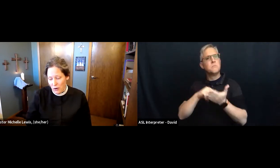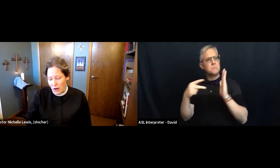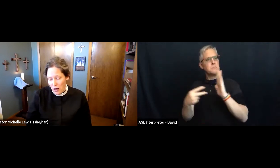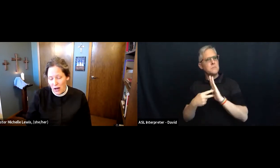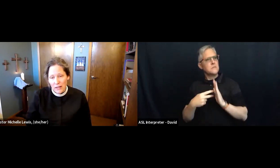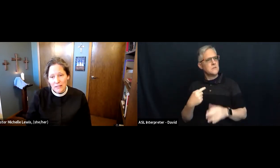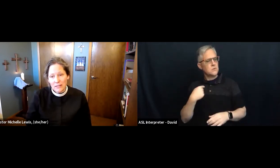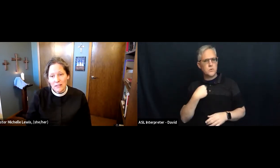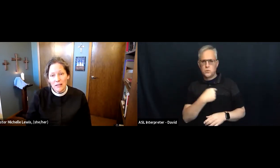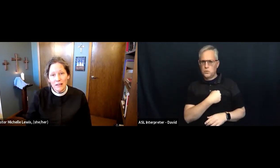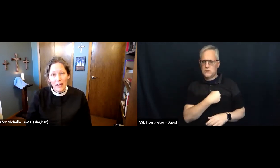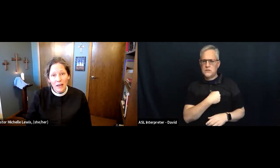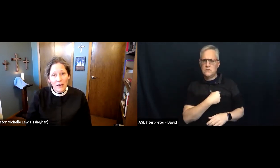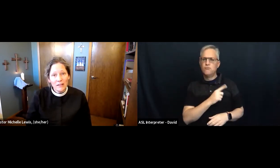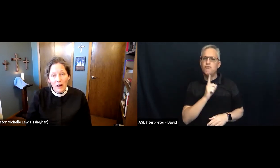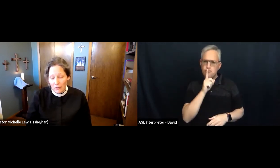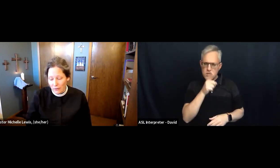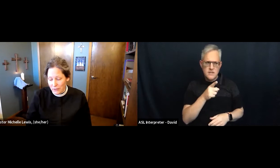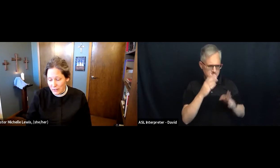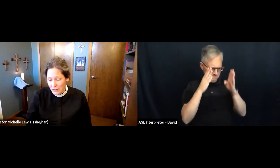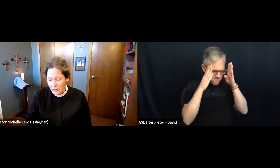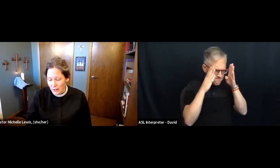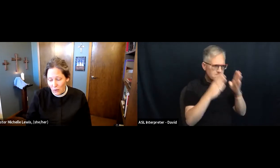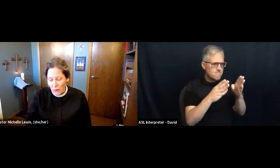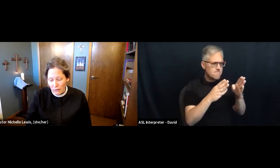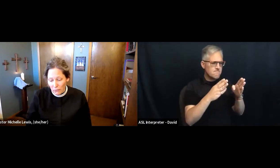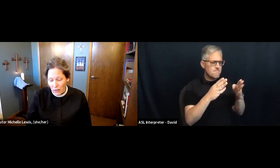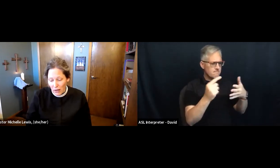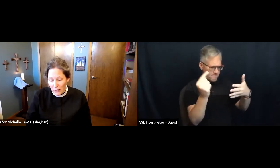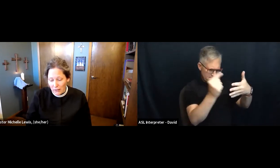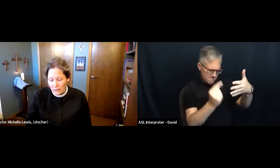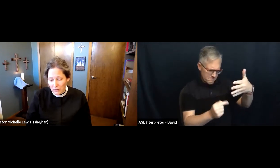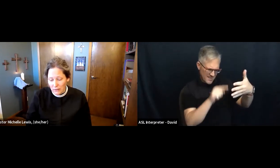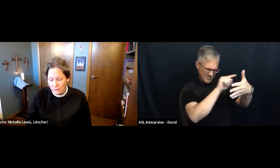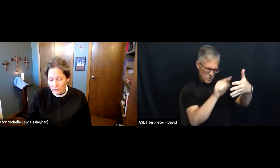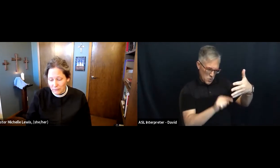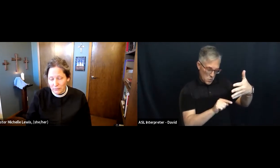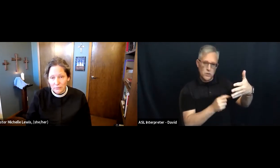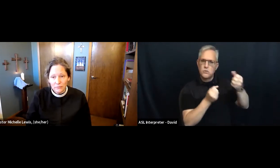that draw us and others away from God.